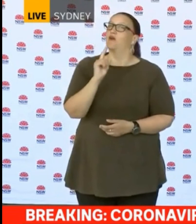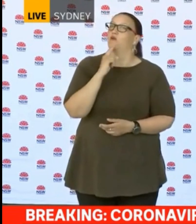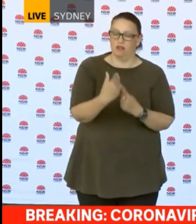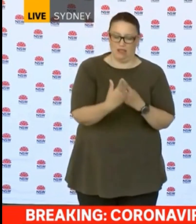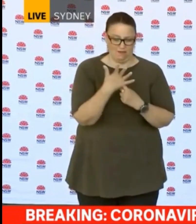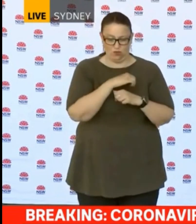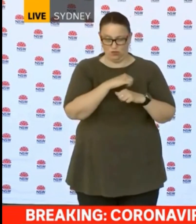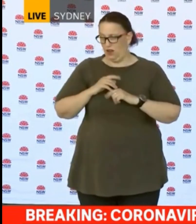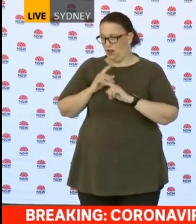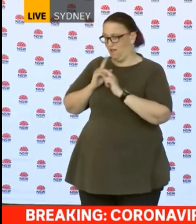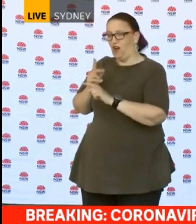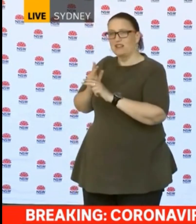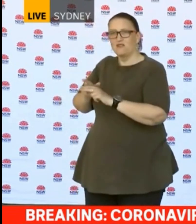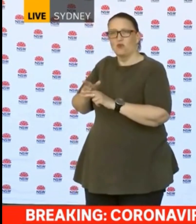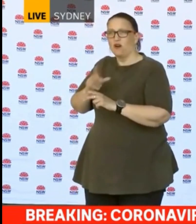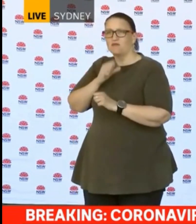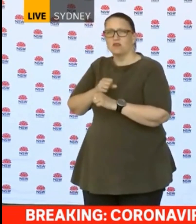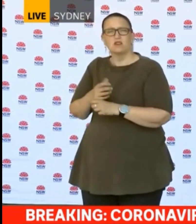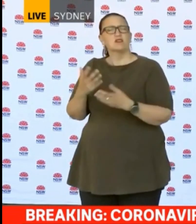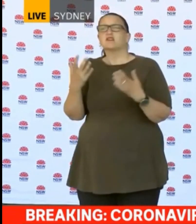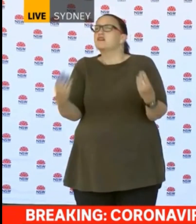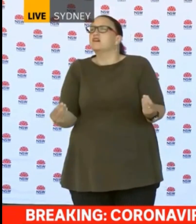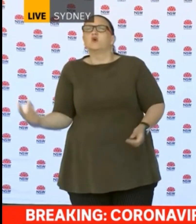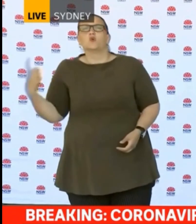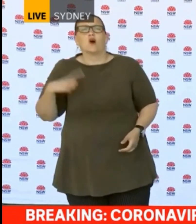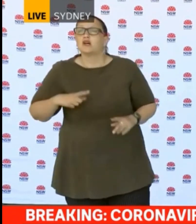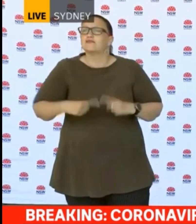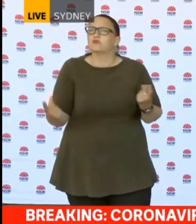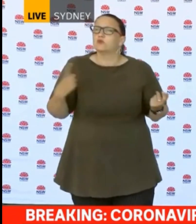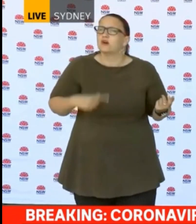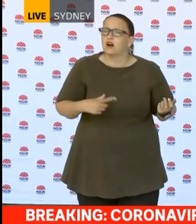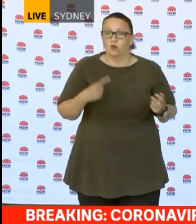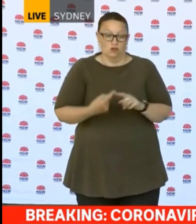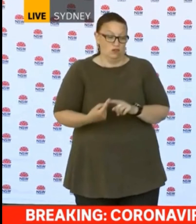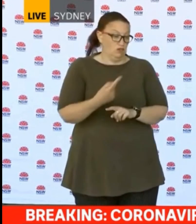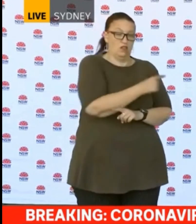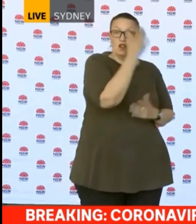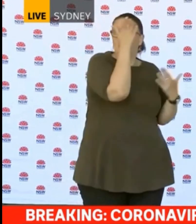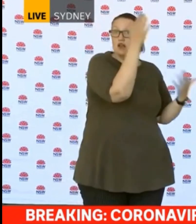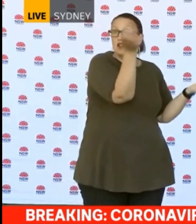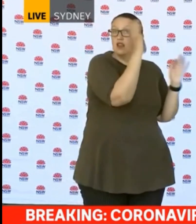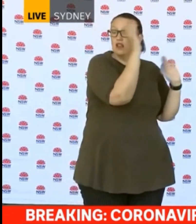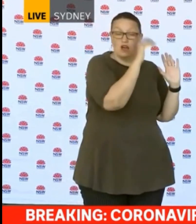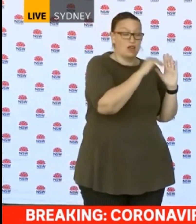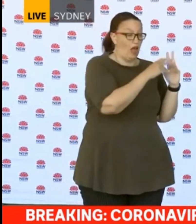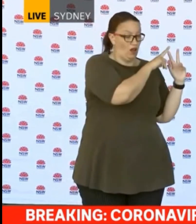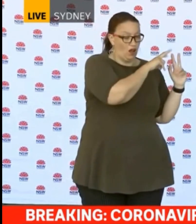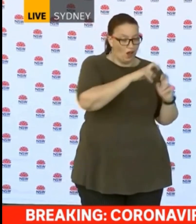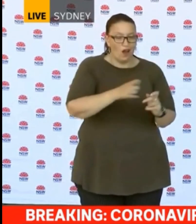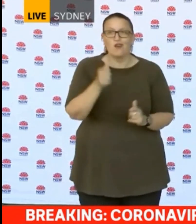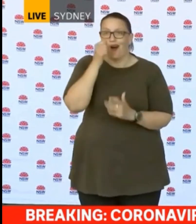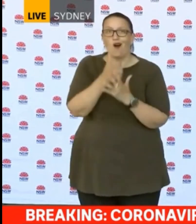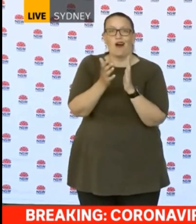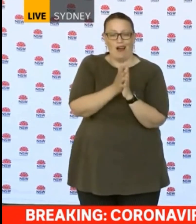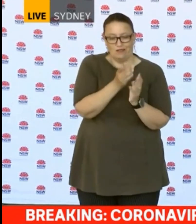that is hard for people to understand why there are differences, but it is because we've learnt so much about how COVID is spread,